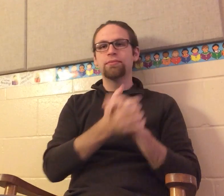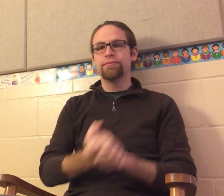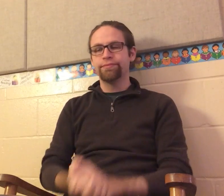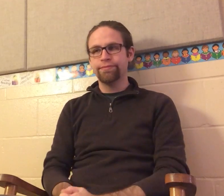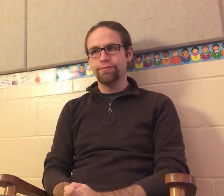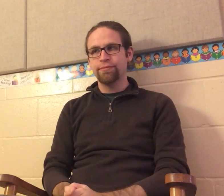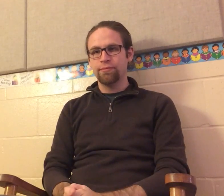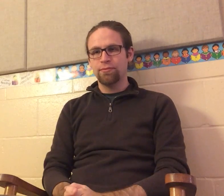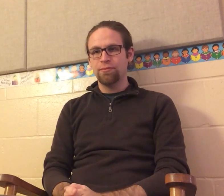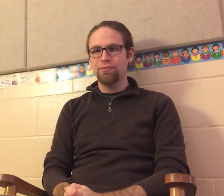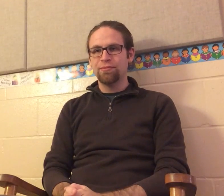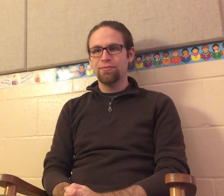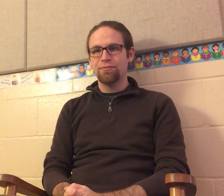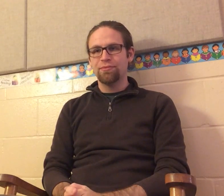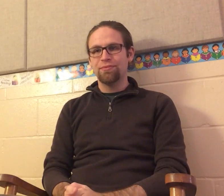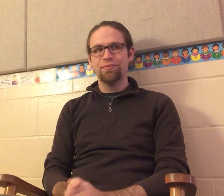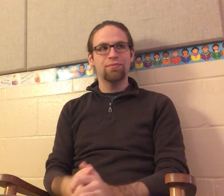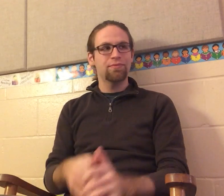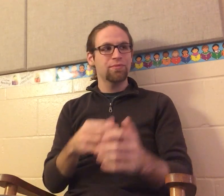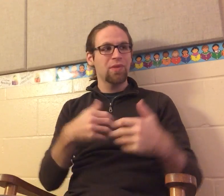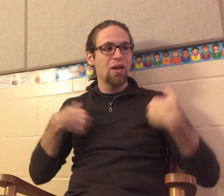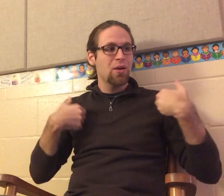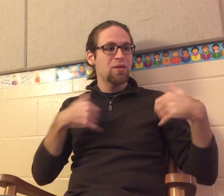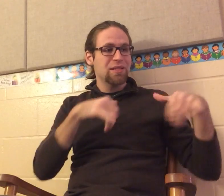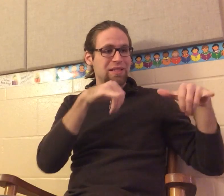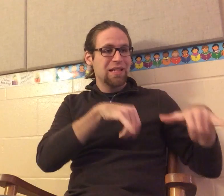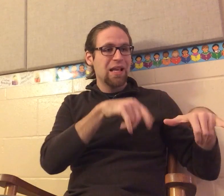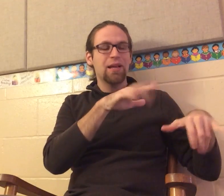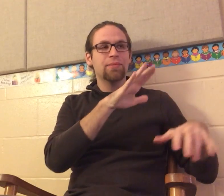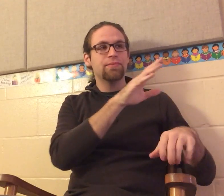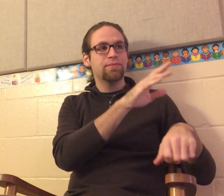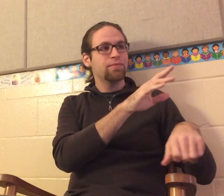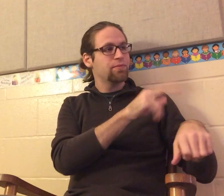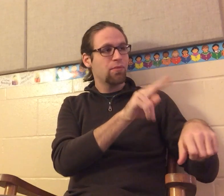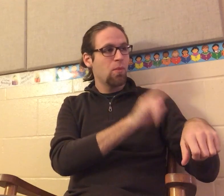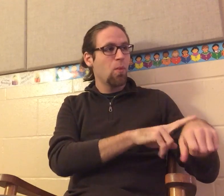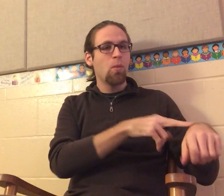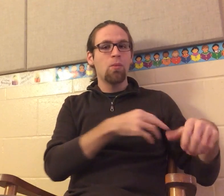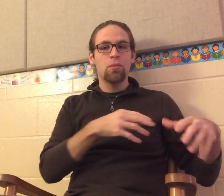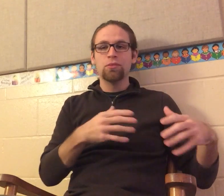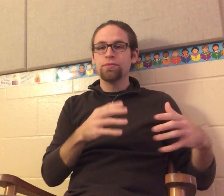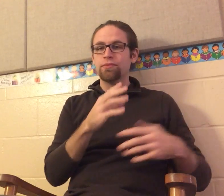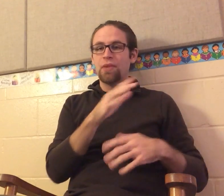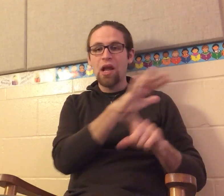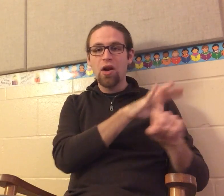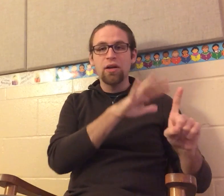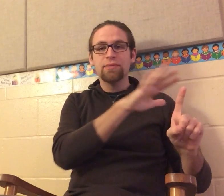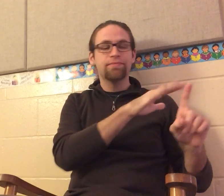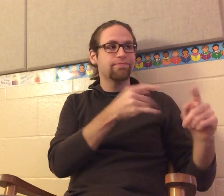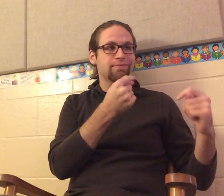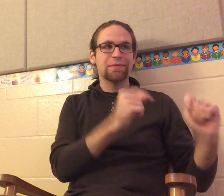There are also animals that stay in their natural habitat through the colder months and survive as best they can.